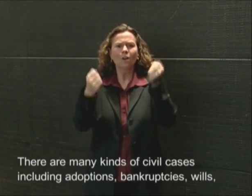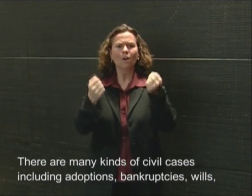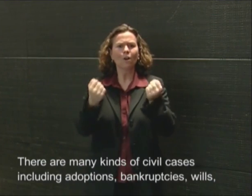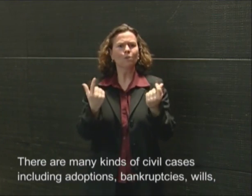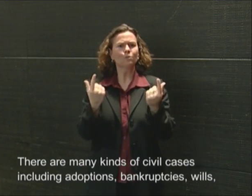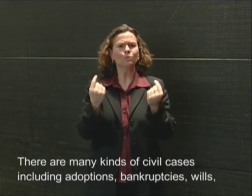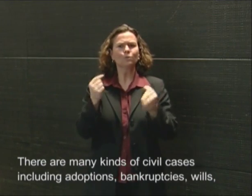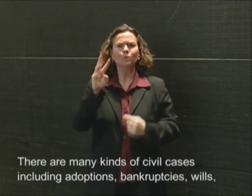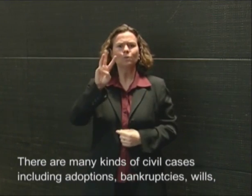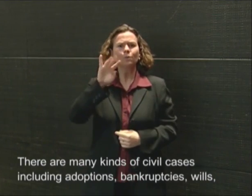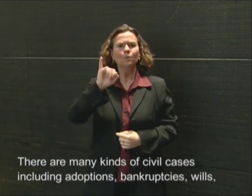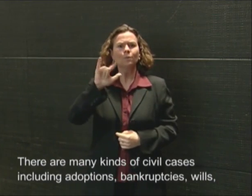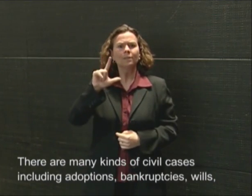and evictions.